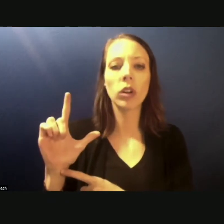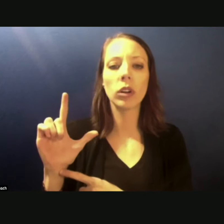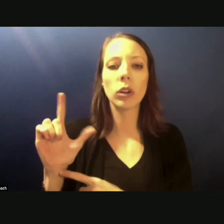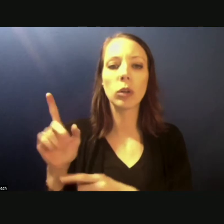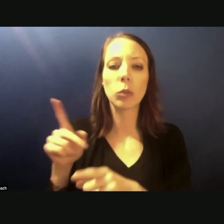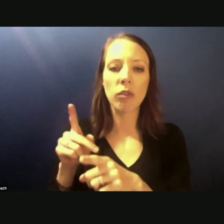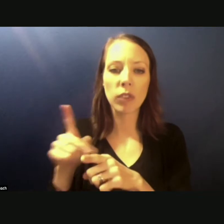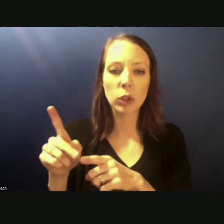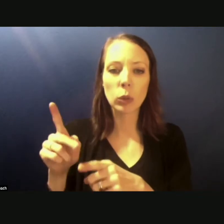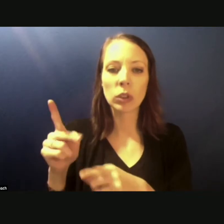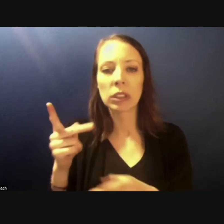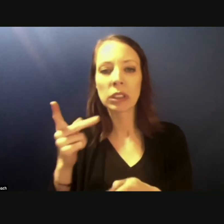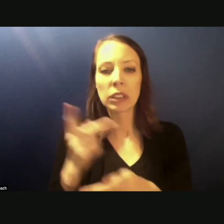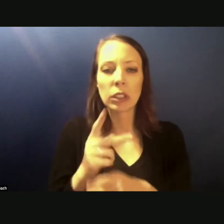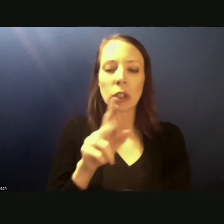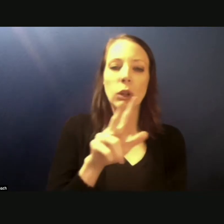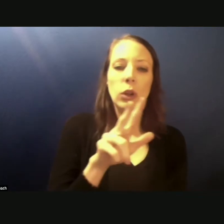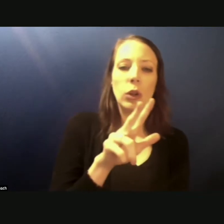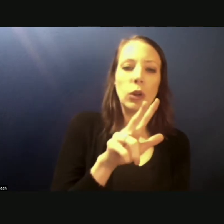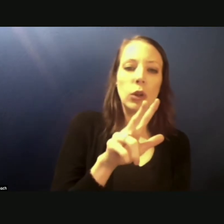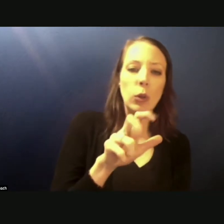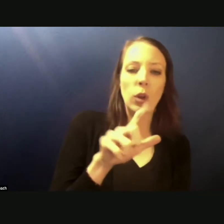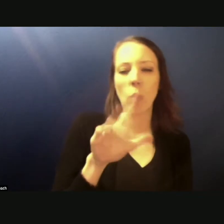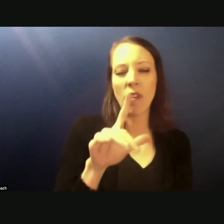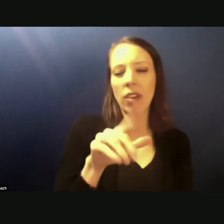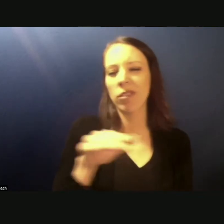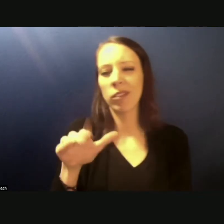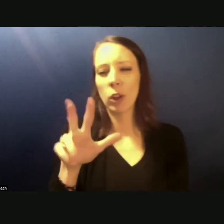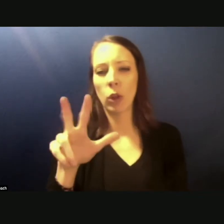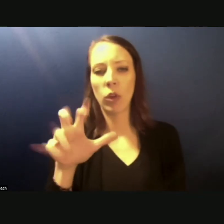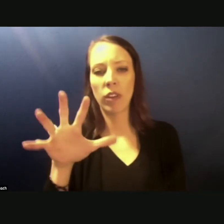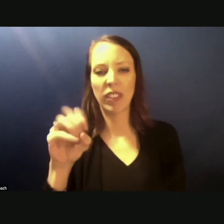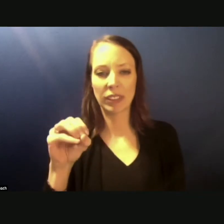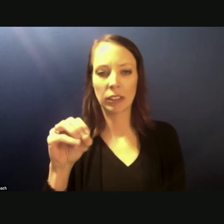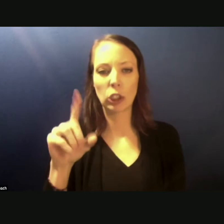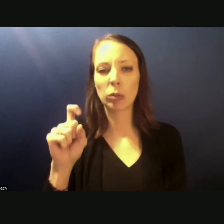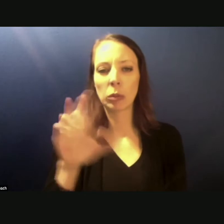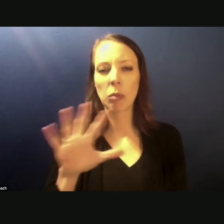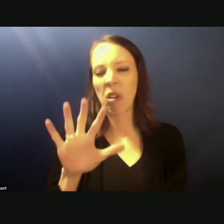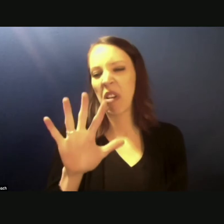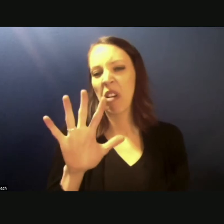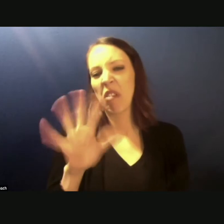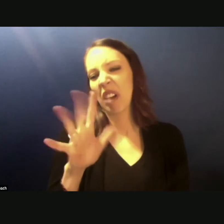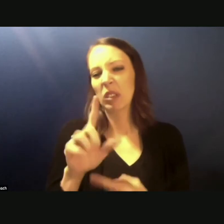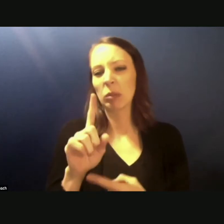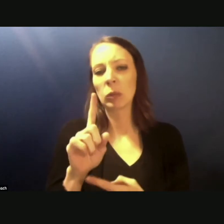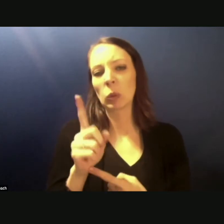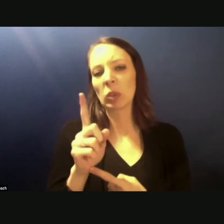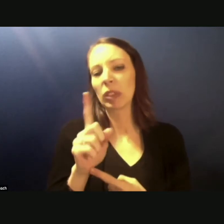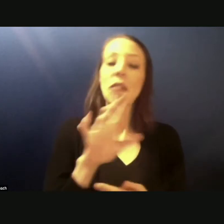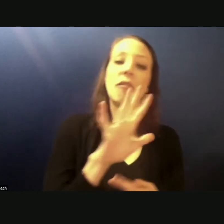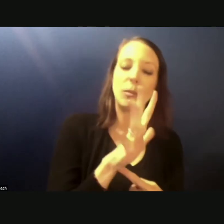fryers, we usually keep temperature between 325 and 350 for the most part. So it should only take about 5 to 7 minutes for